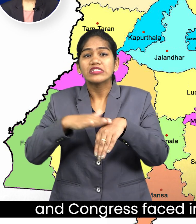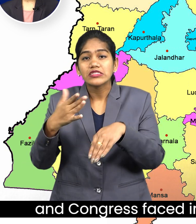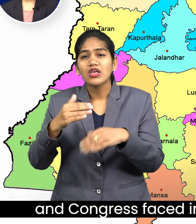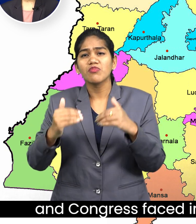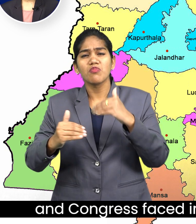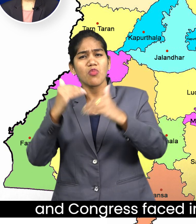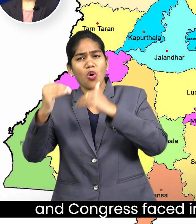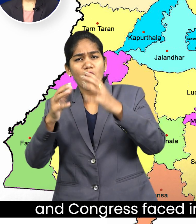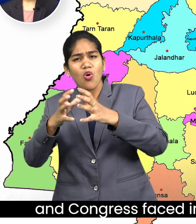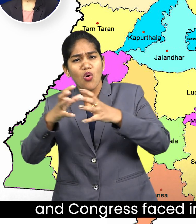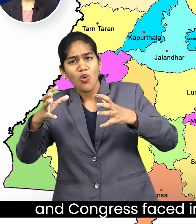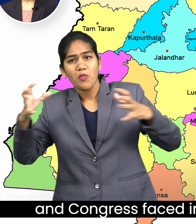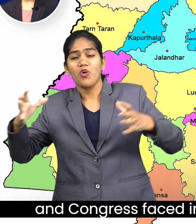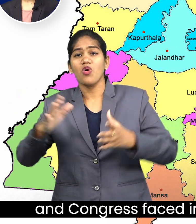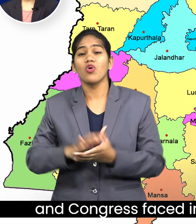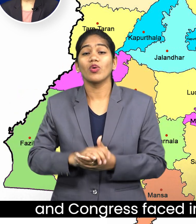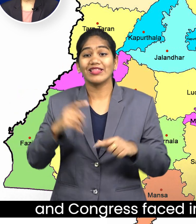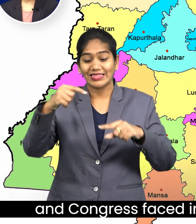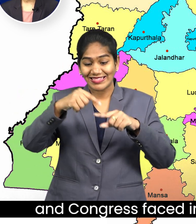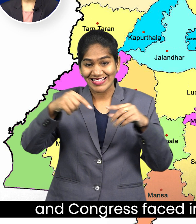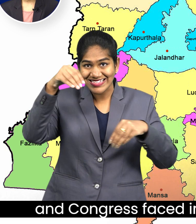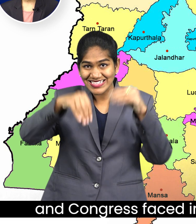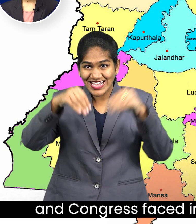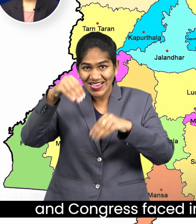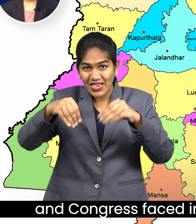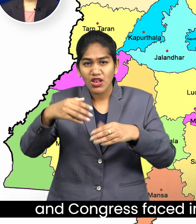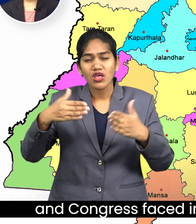increasing electoral competition.